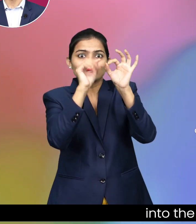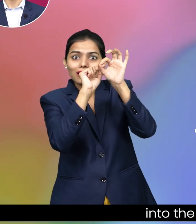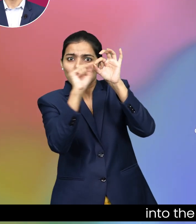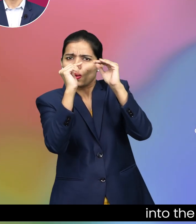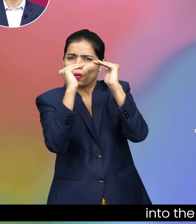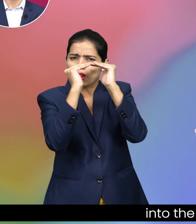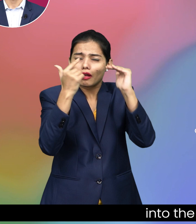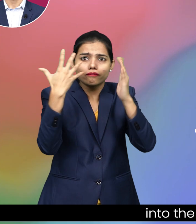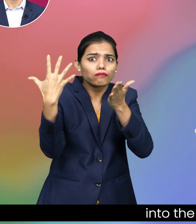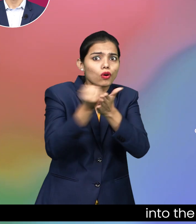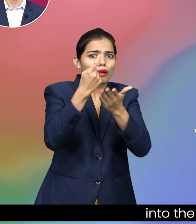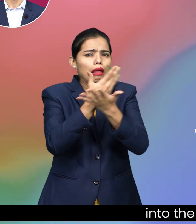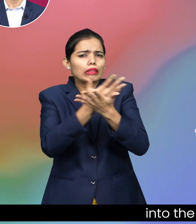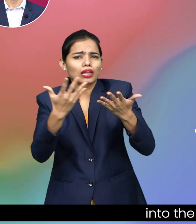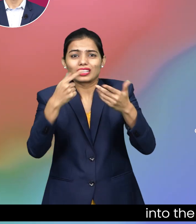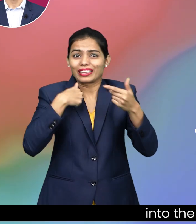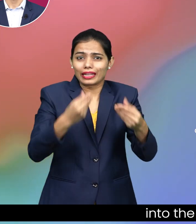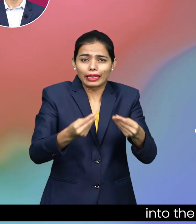daughter cells.